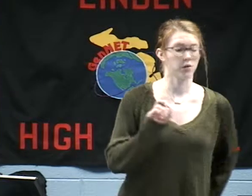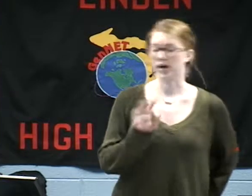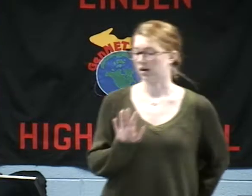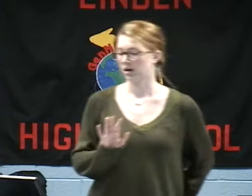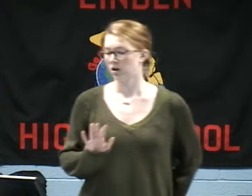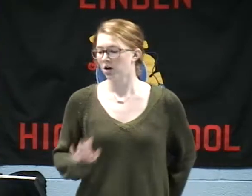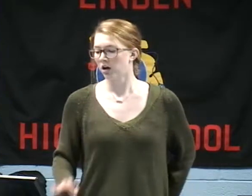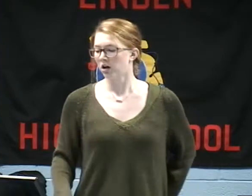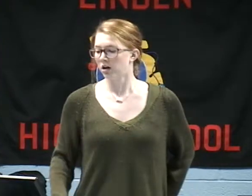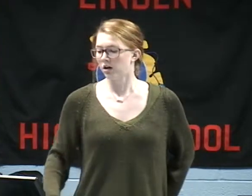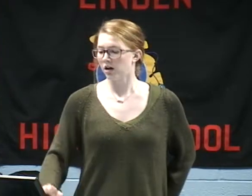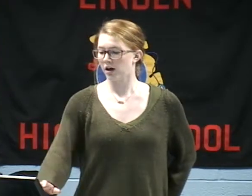Okay.